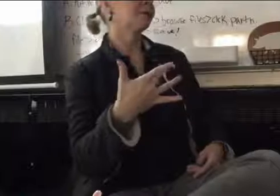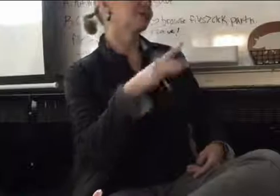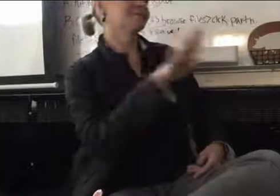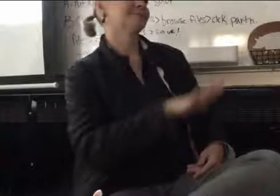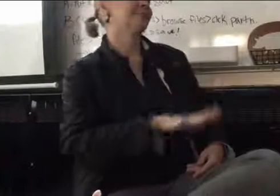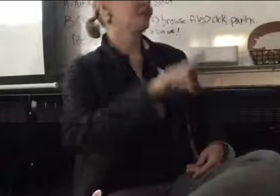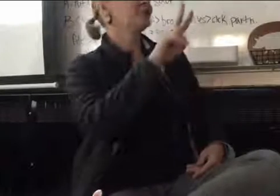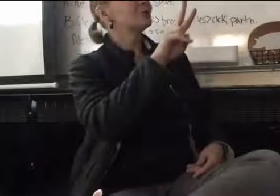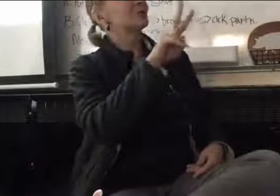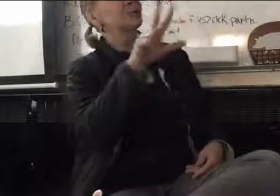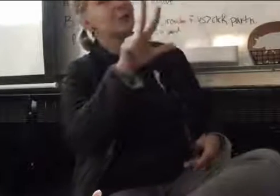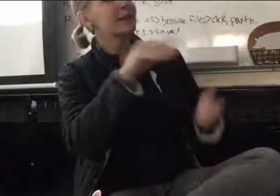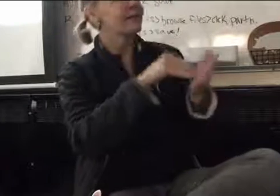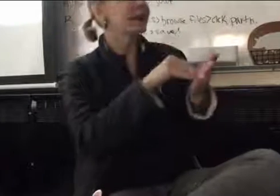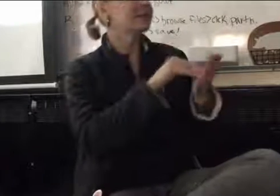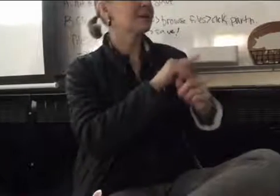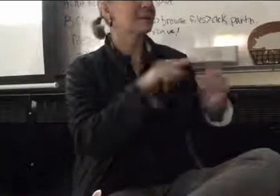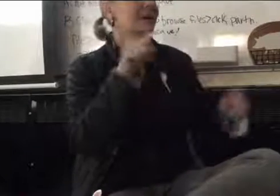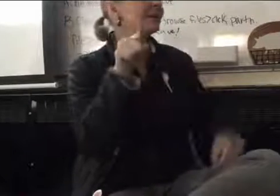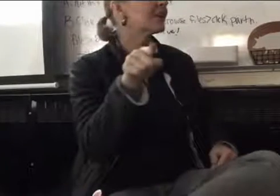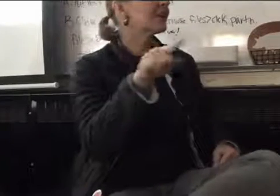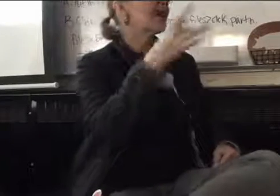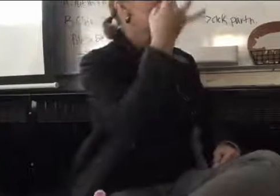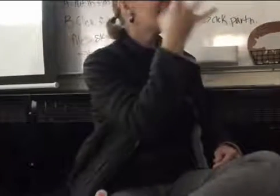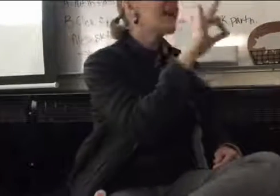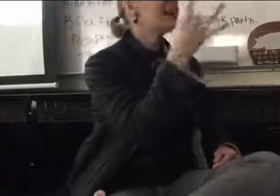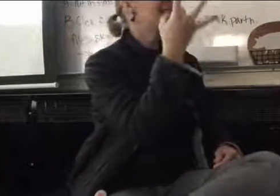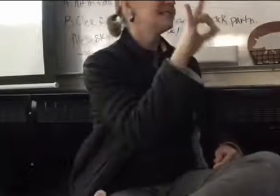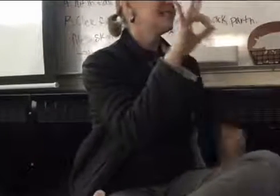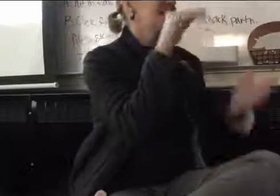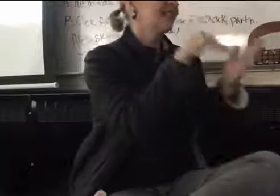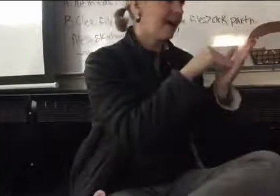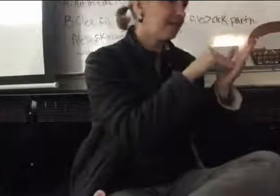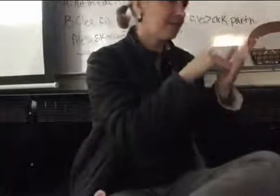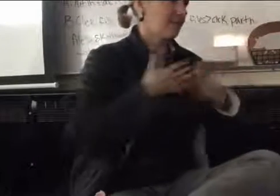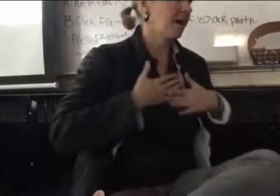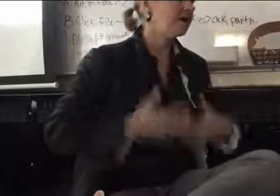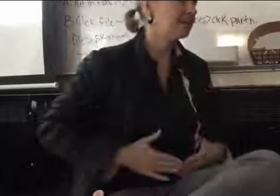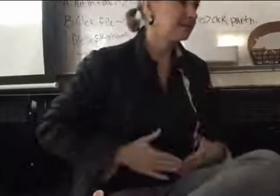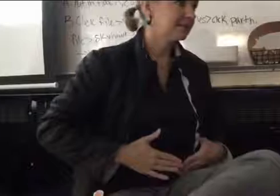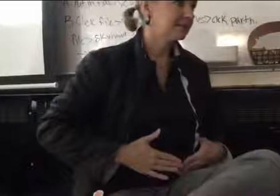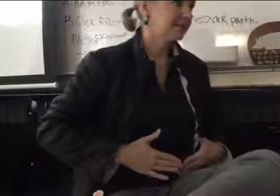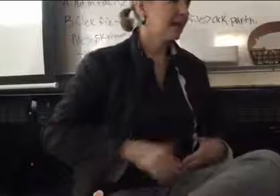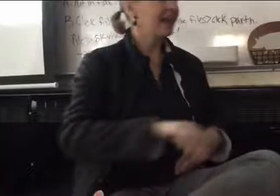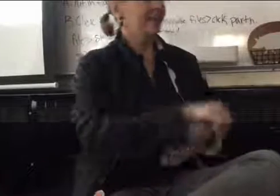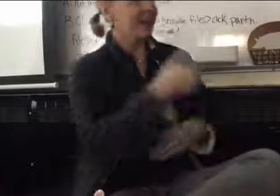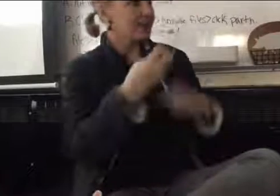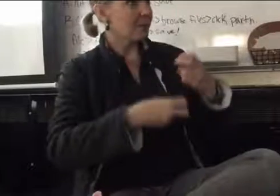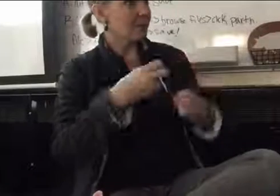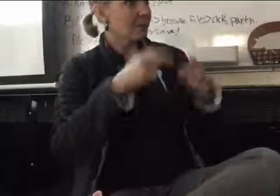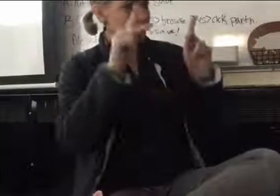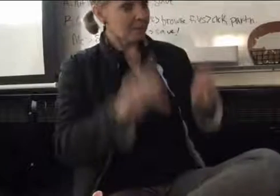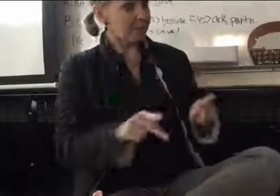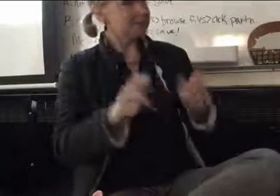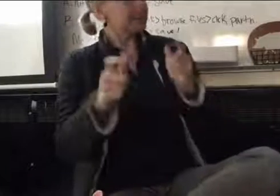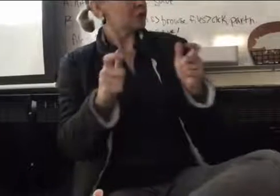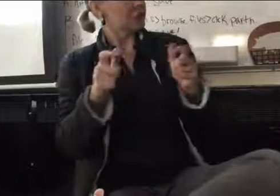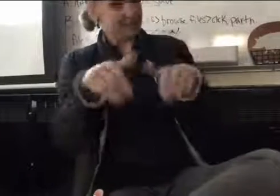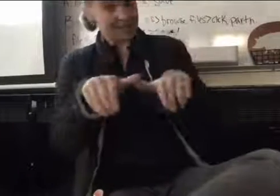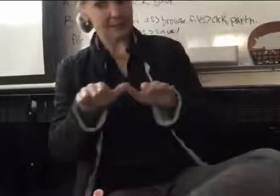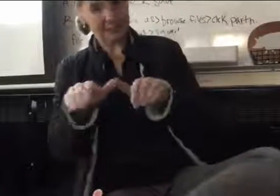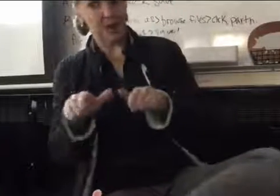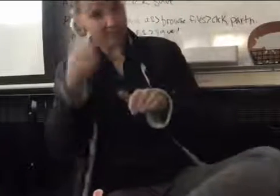2,000, 3,000. At this battle, it's almost 18,000 dead. The other problem is that the person in charge of the cemetery